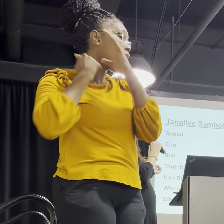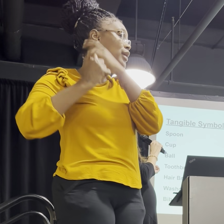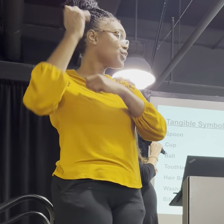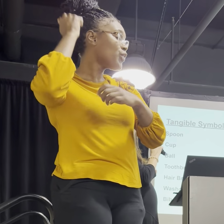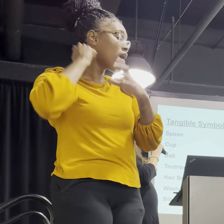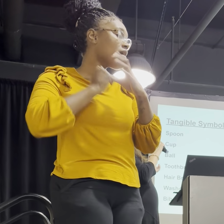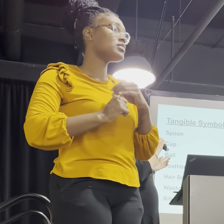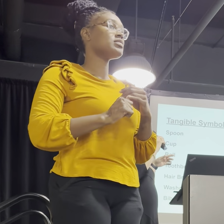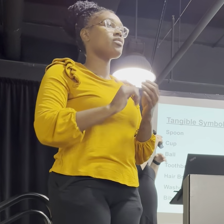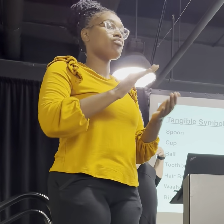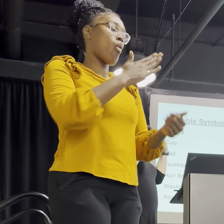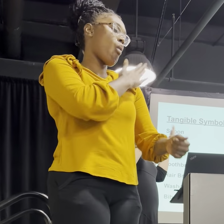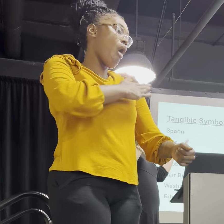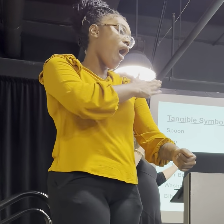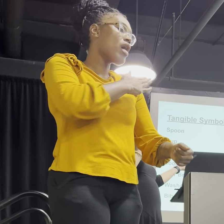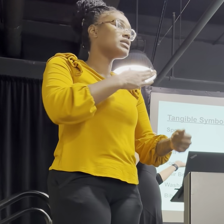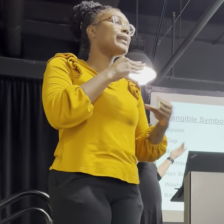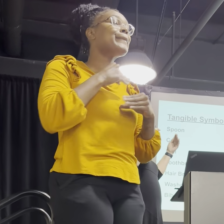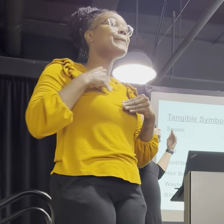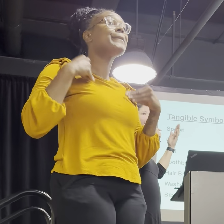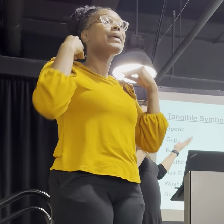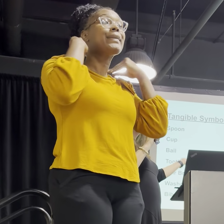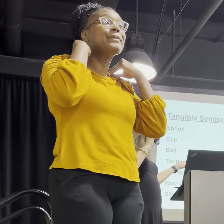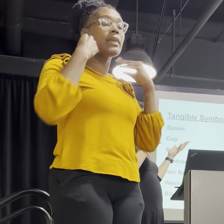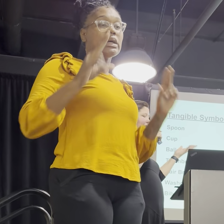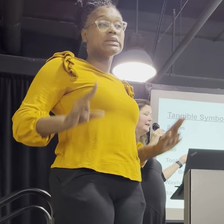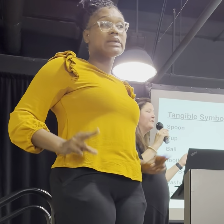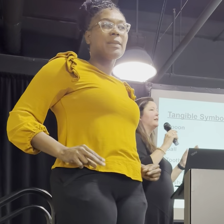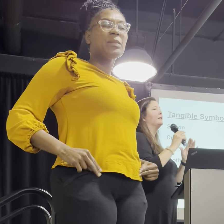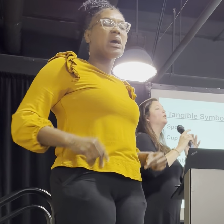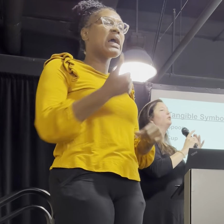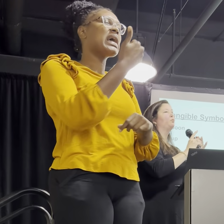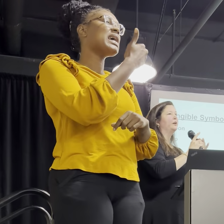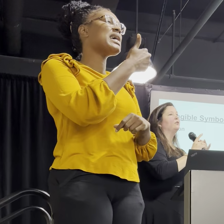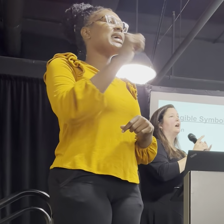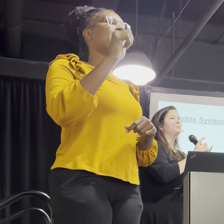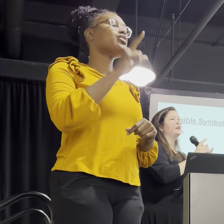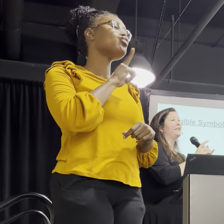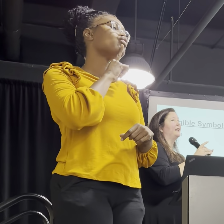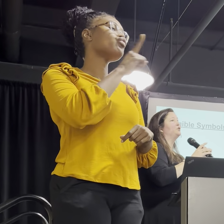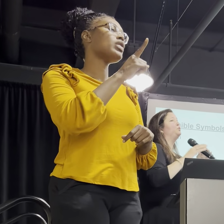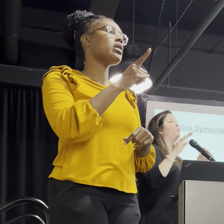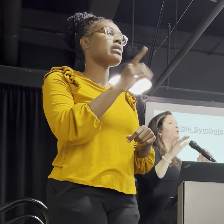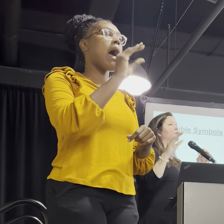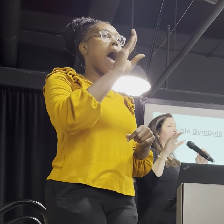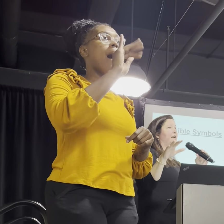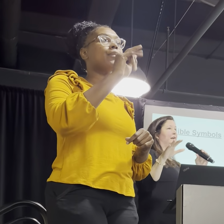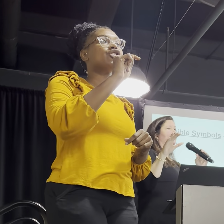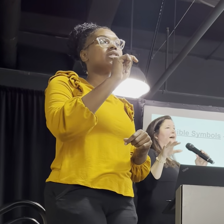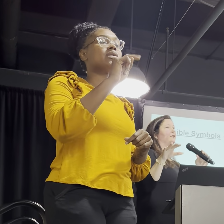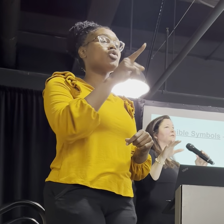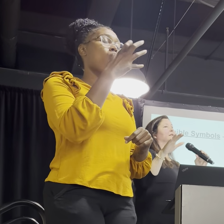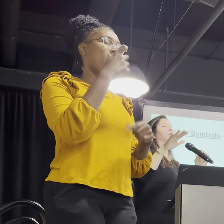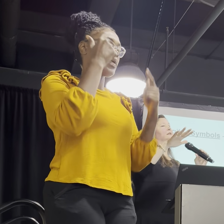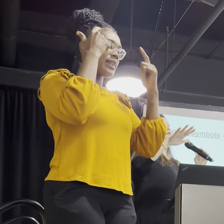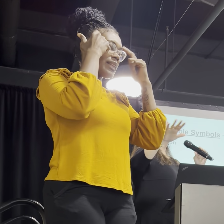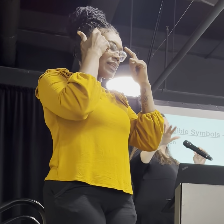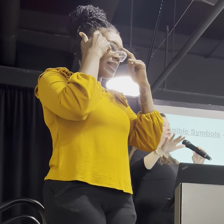washcloth, bib, diaper, any of the real object things. You want to think